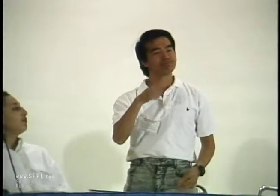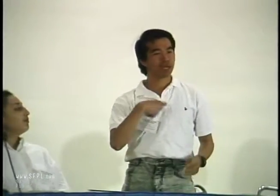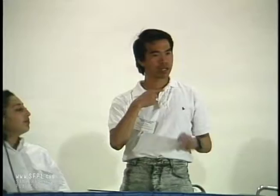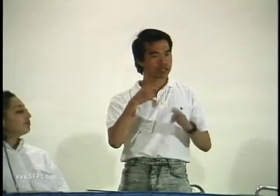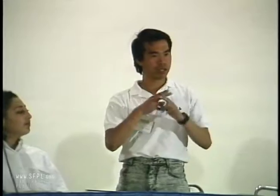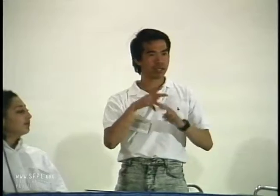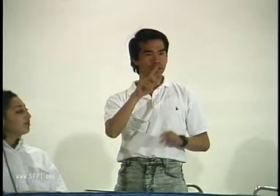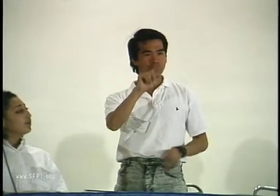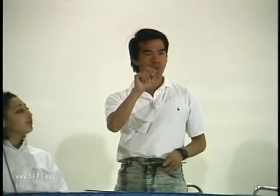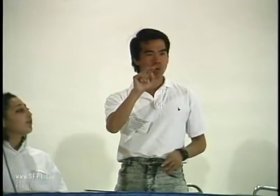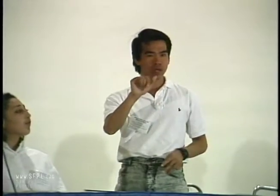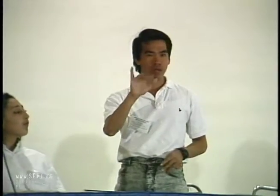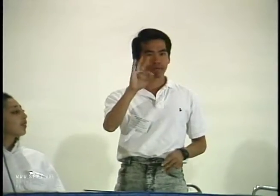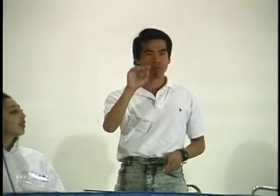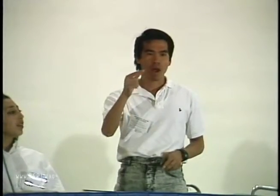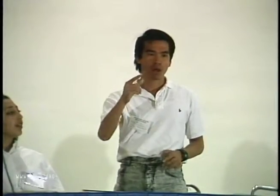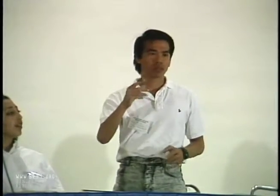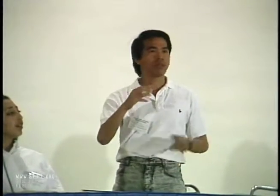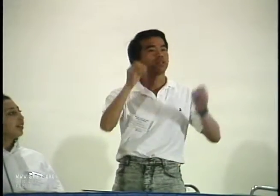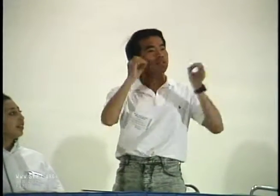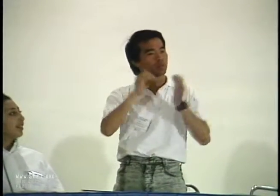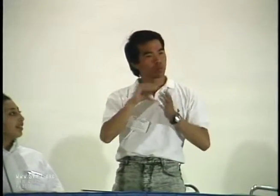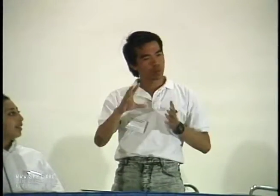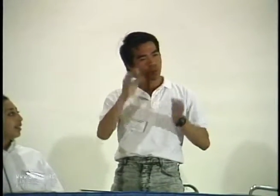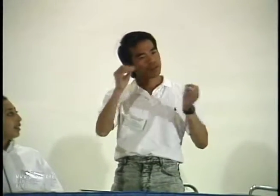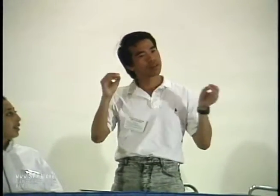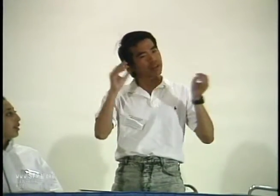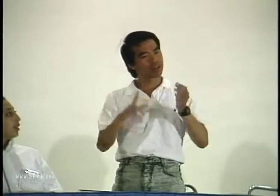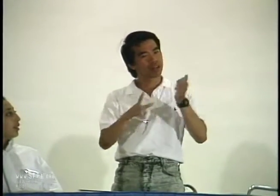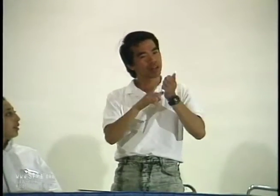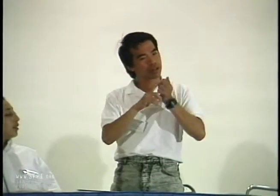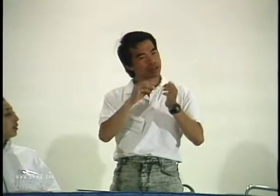Hello, everybody. My name is Toni Fong, and I'm